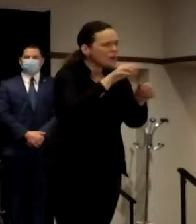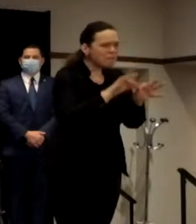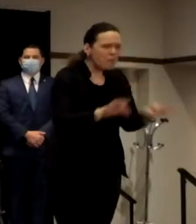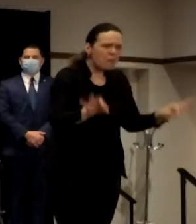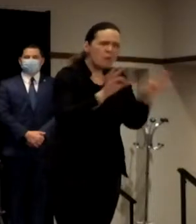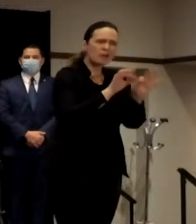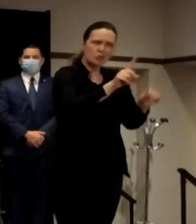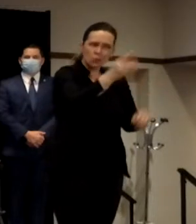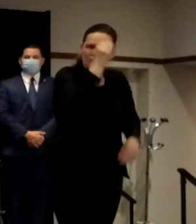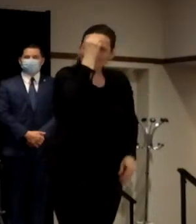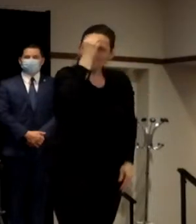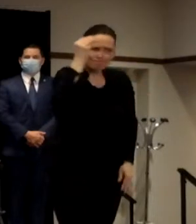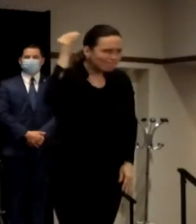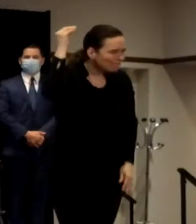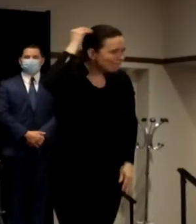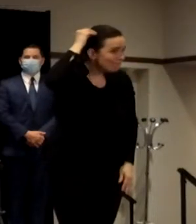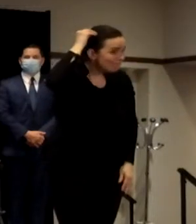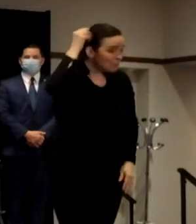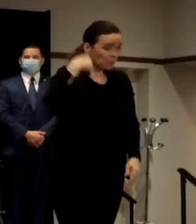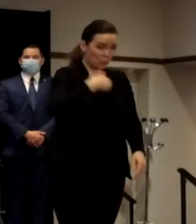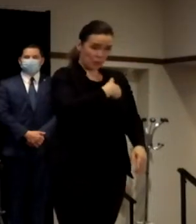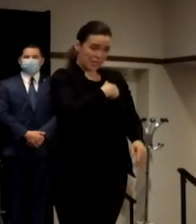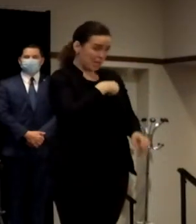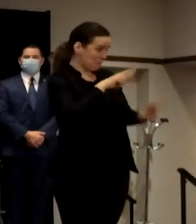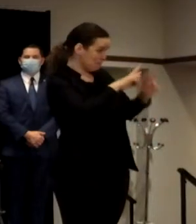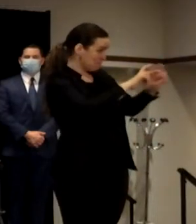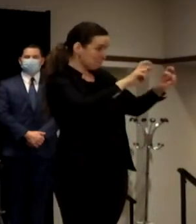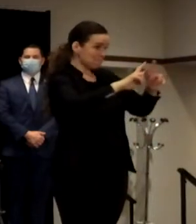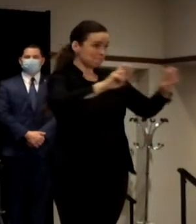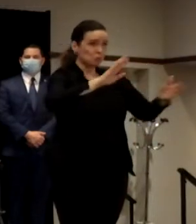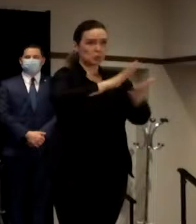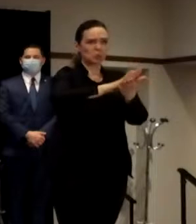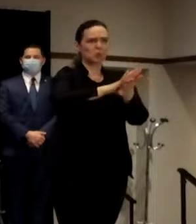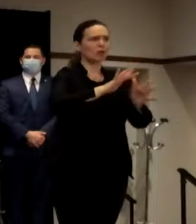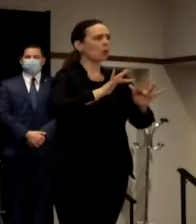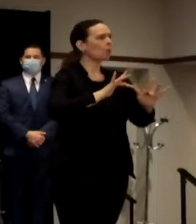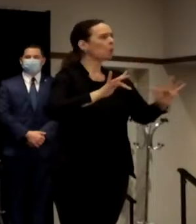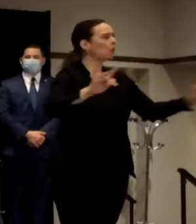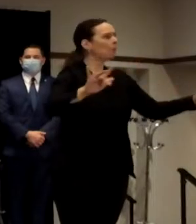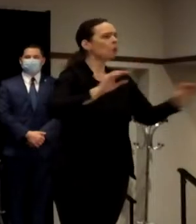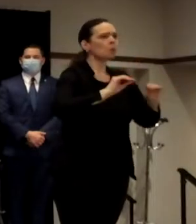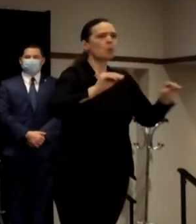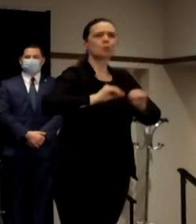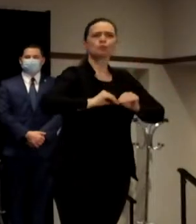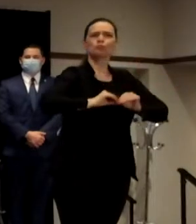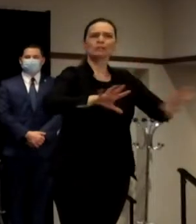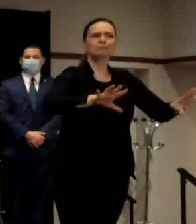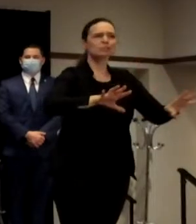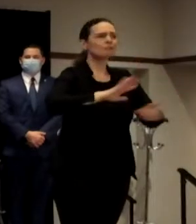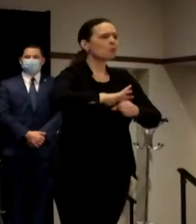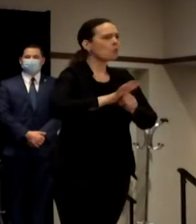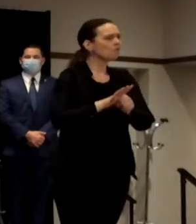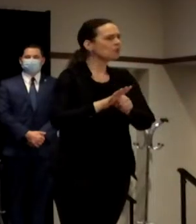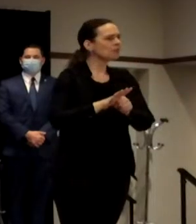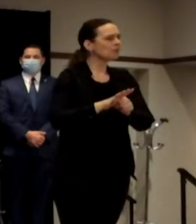a case curve, cumulative data, the kids stayed at the lower sort of a curve in that one.